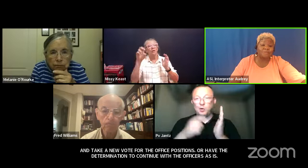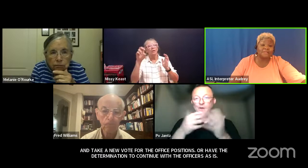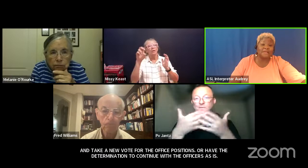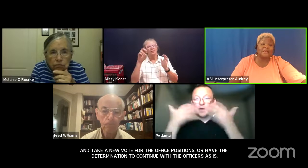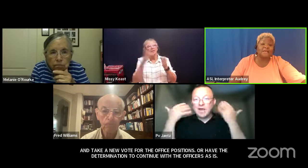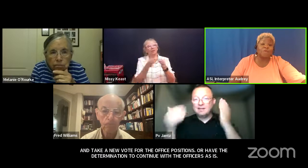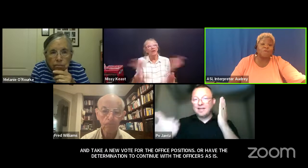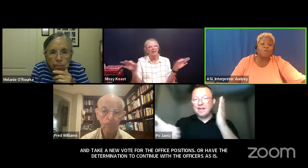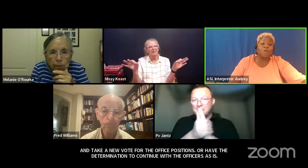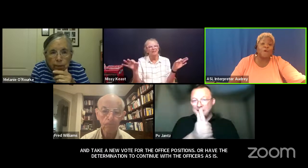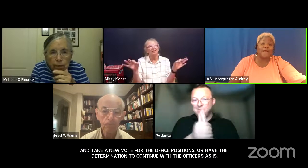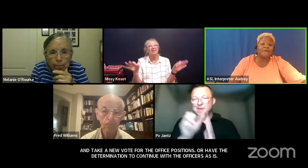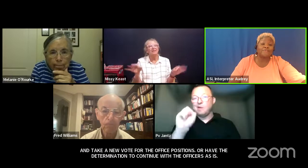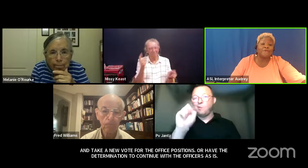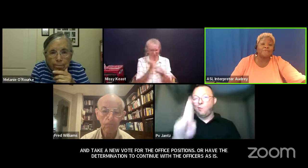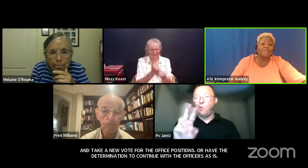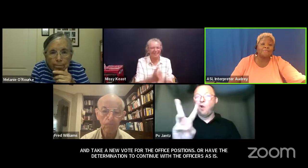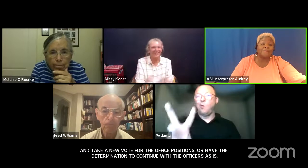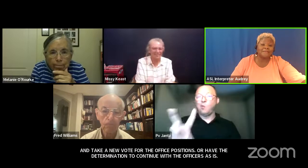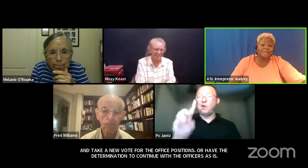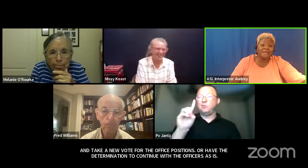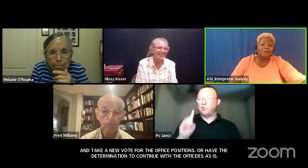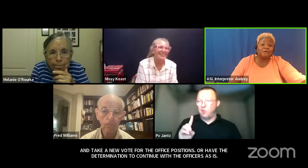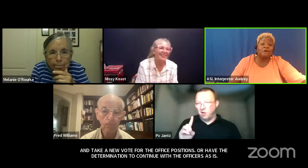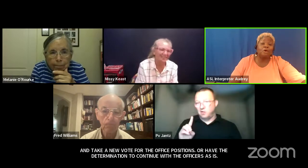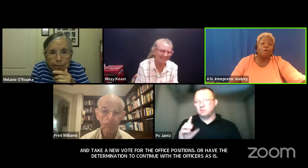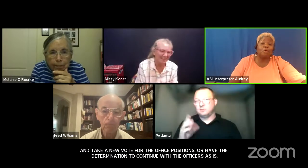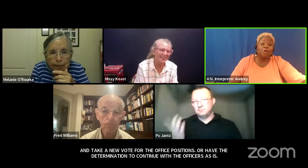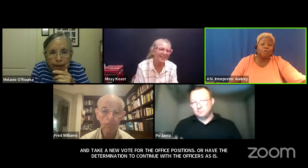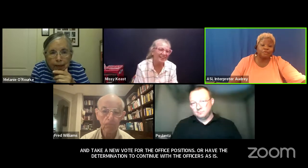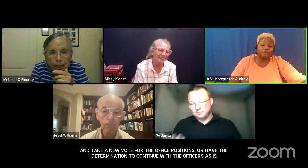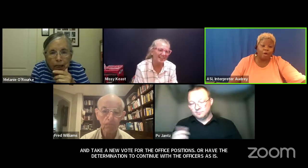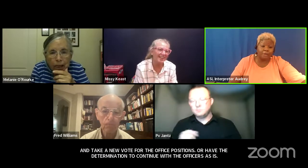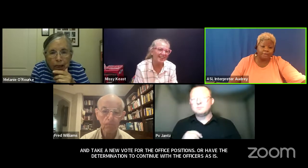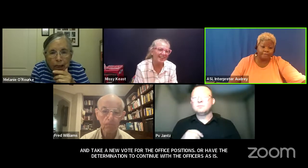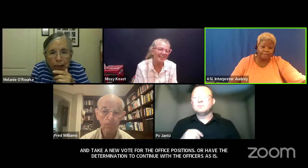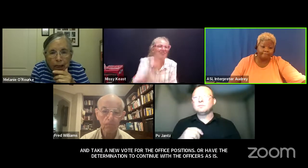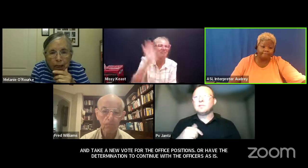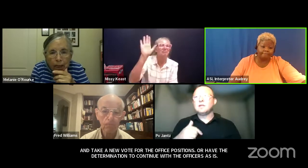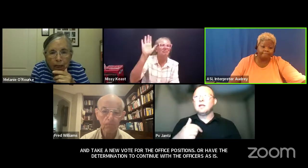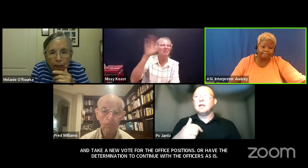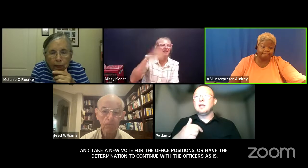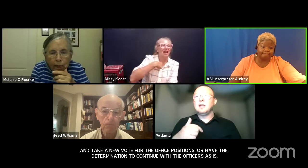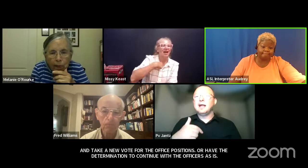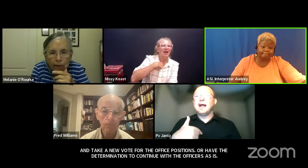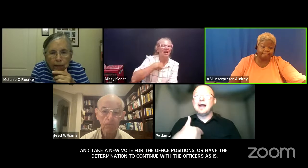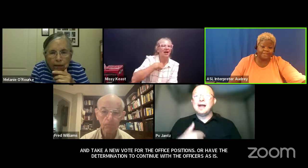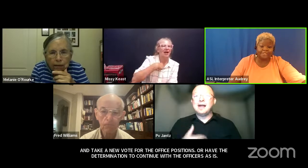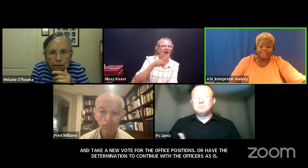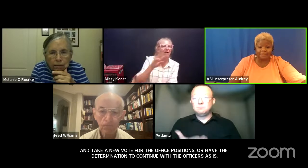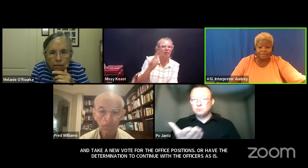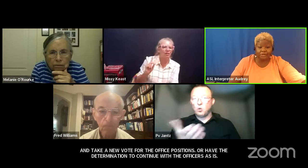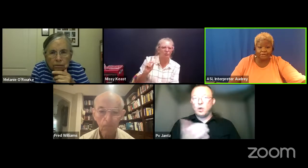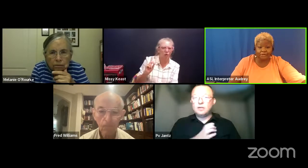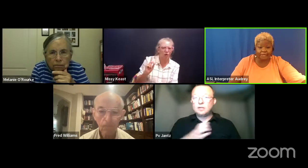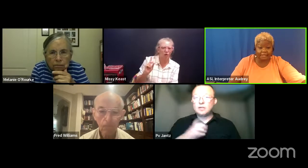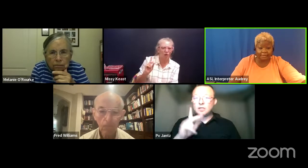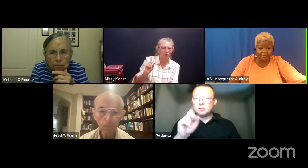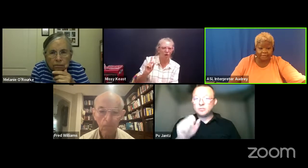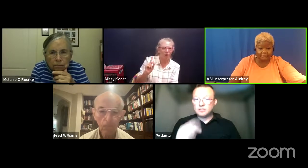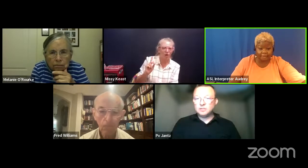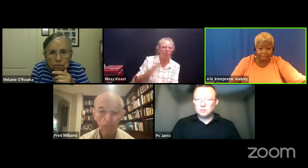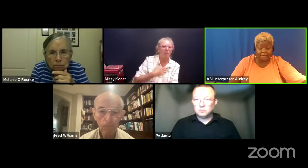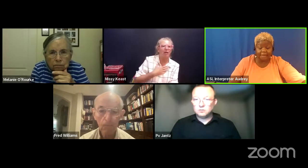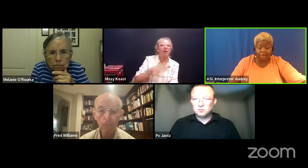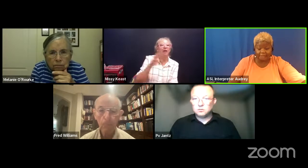which means it will require a friendly amendment or withdrawal. This is Commissioner